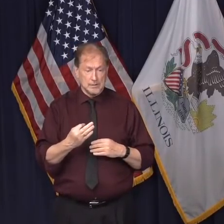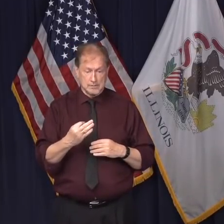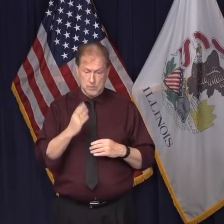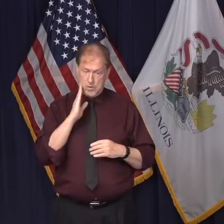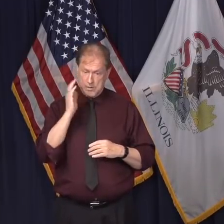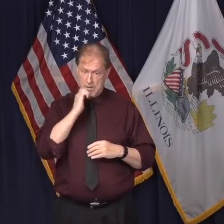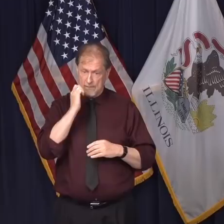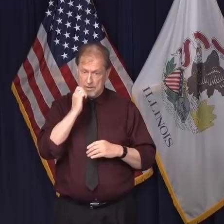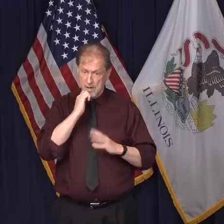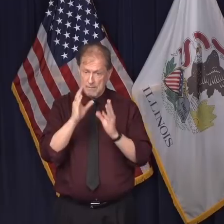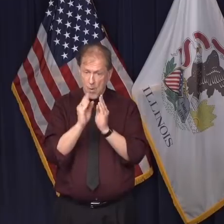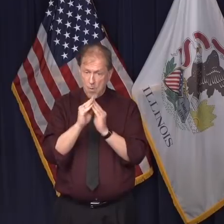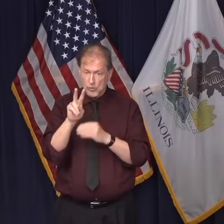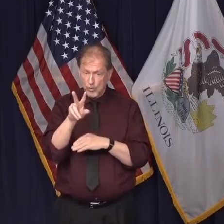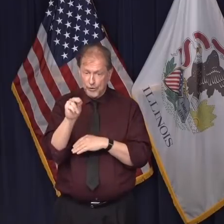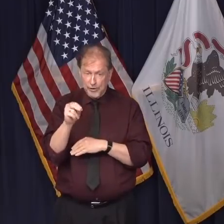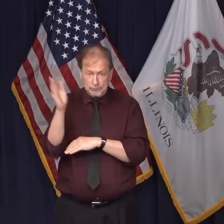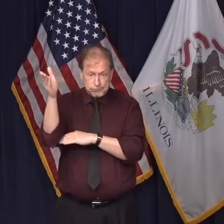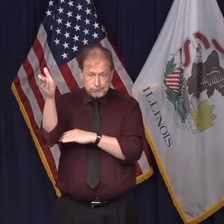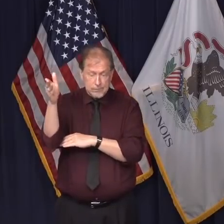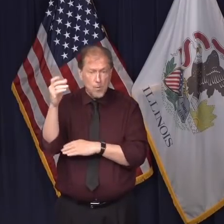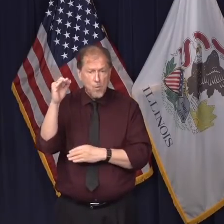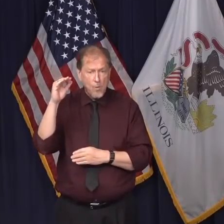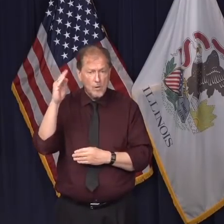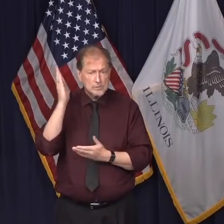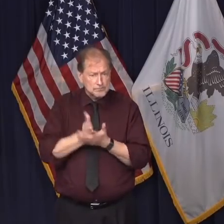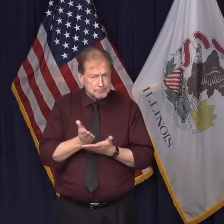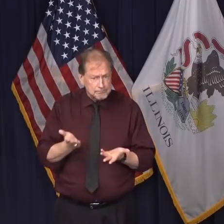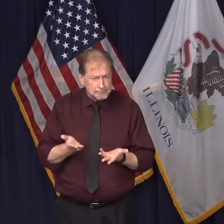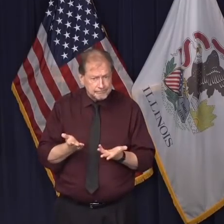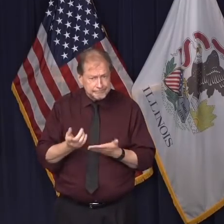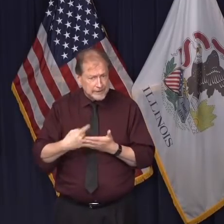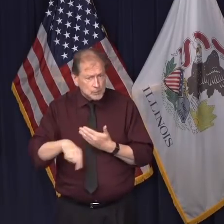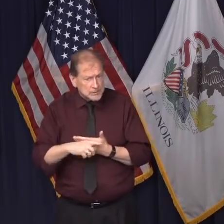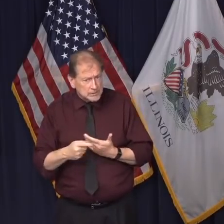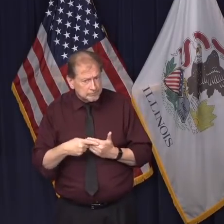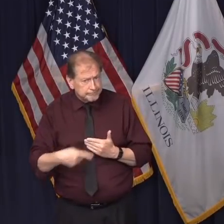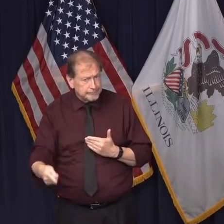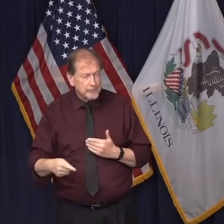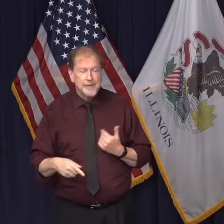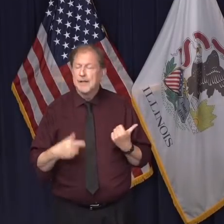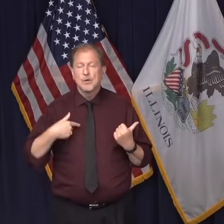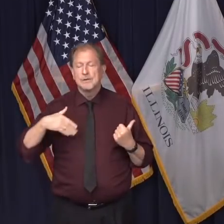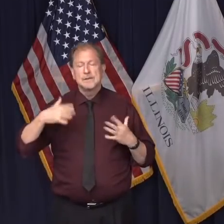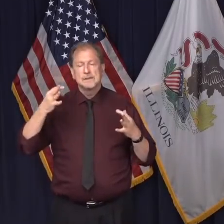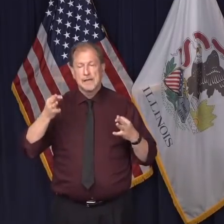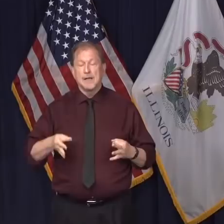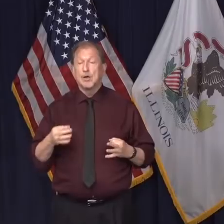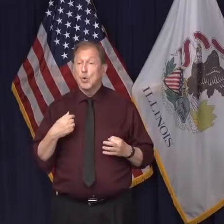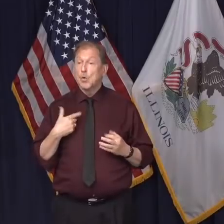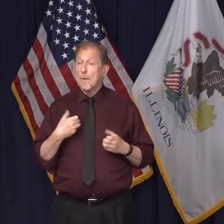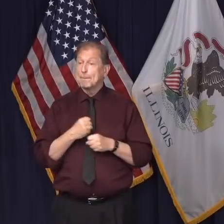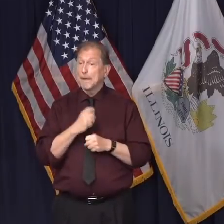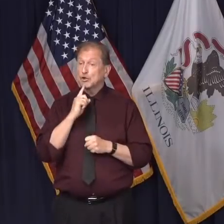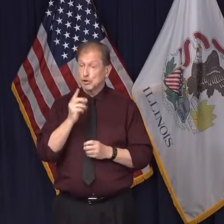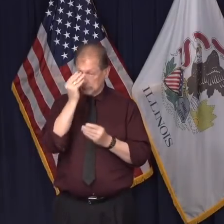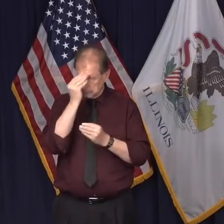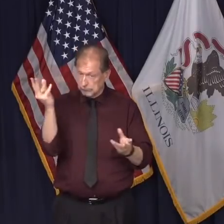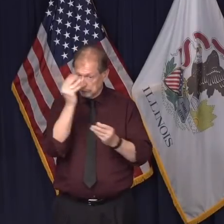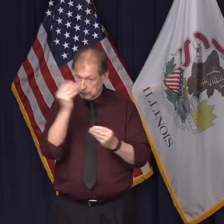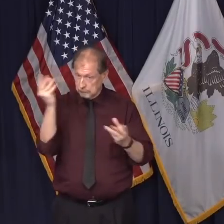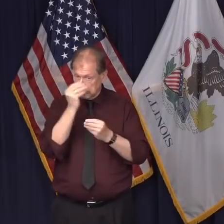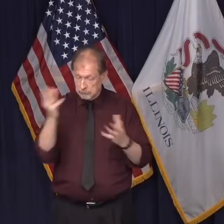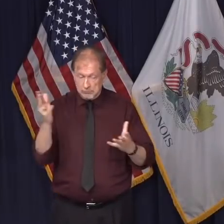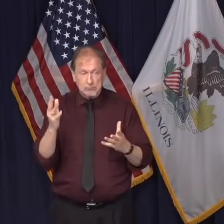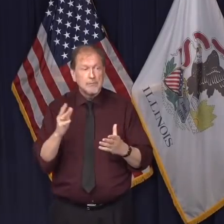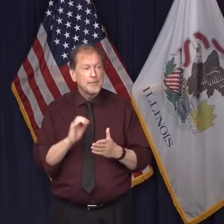and are we moving to weekly next week? I don't think we've made any decisions about that. I mean, our intention is to make sure that you are regularly updated,